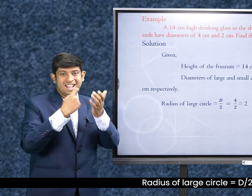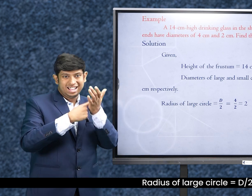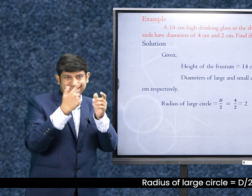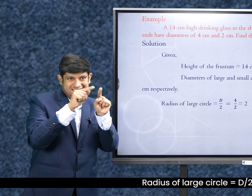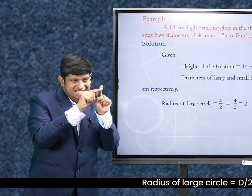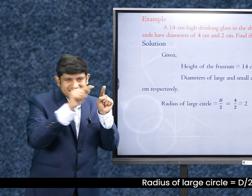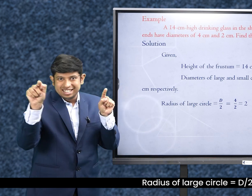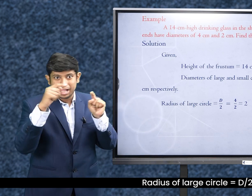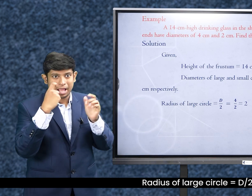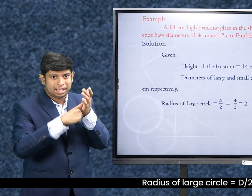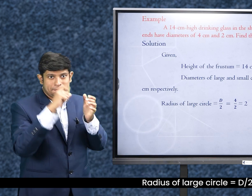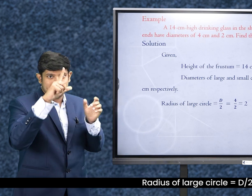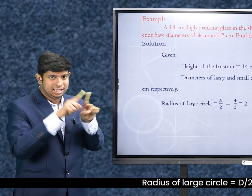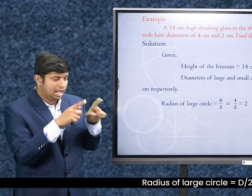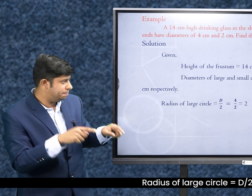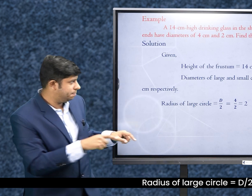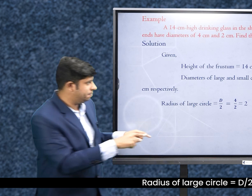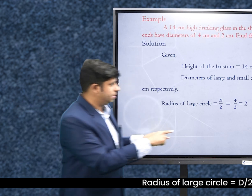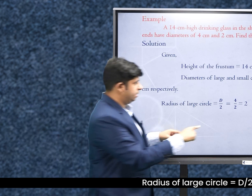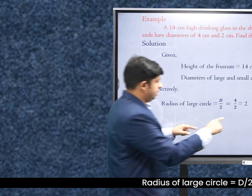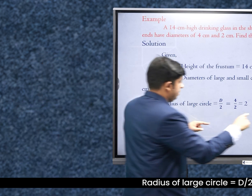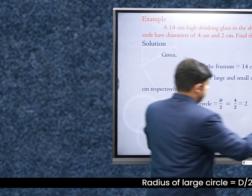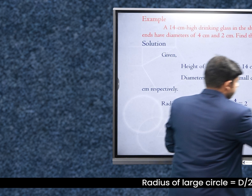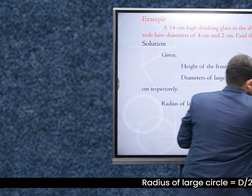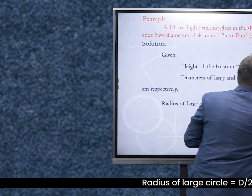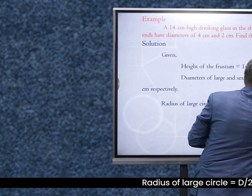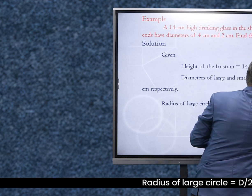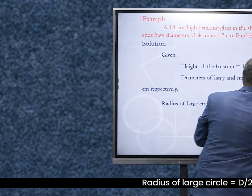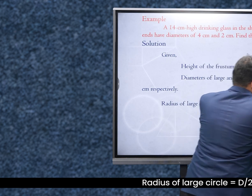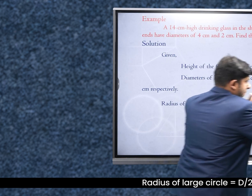Radius of large circle is equal to d by 2,